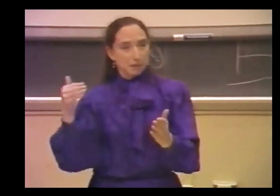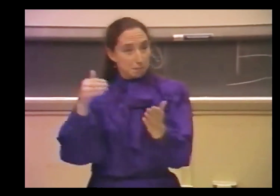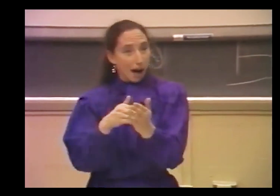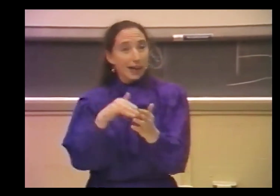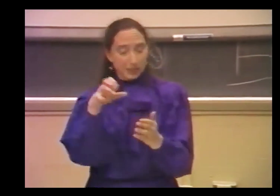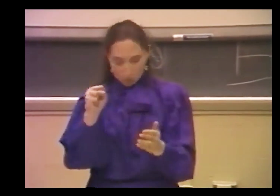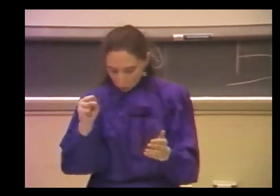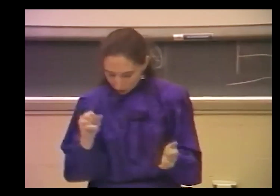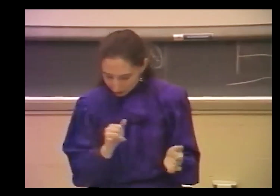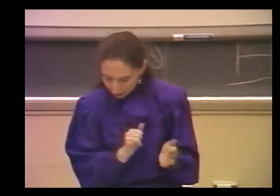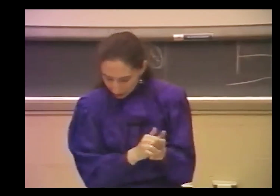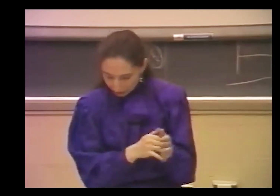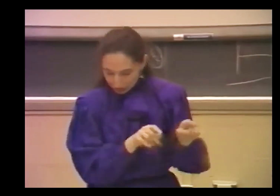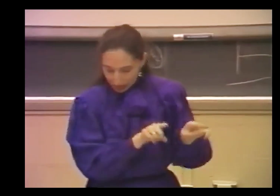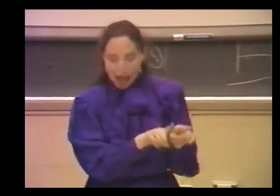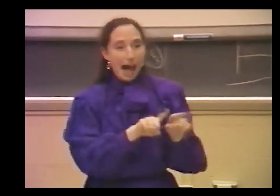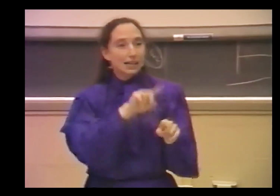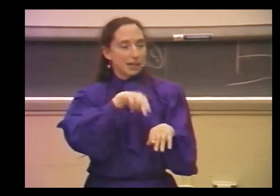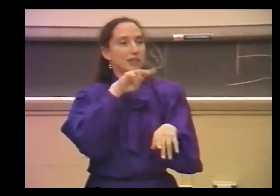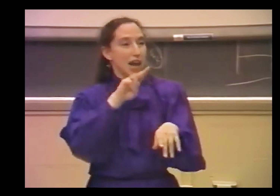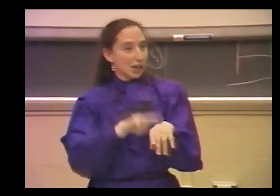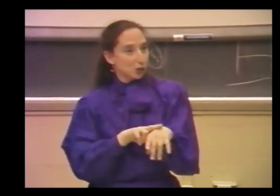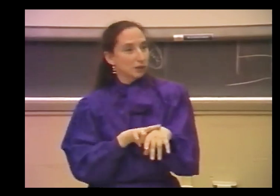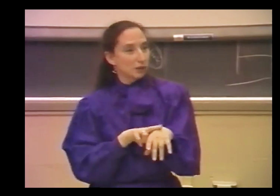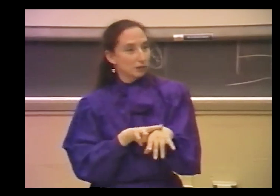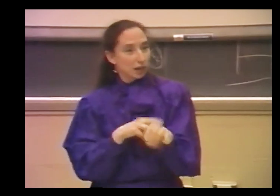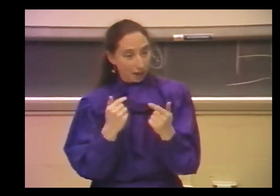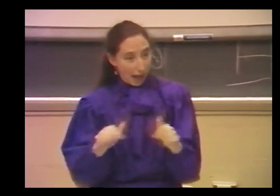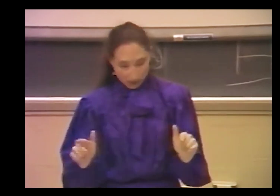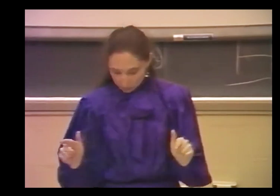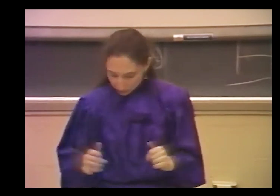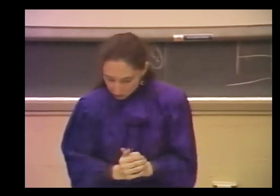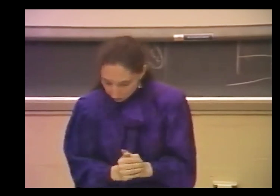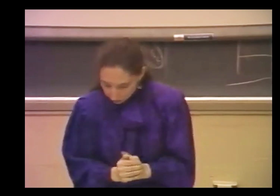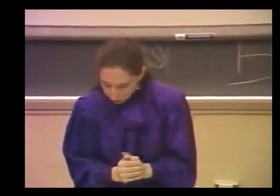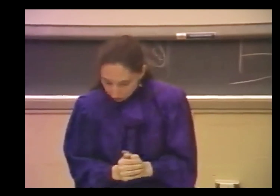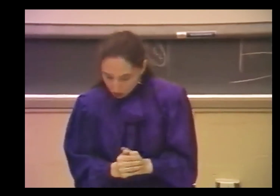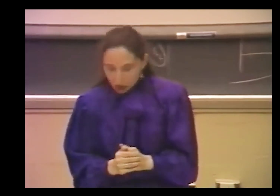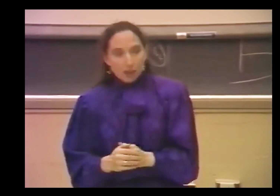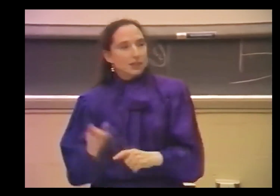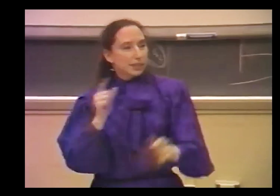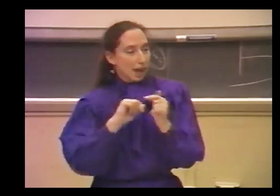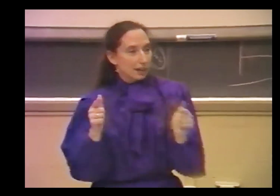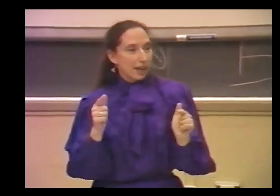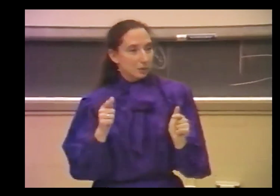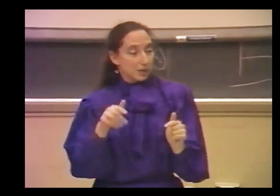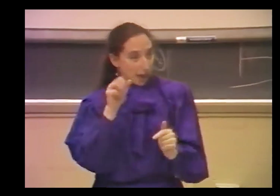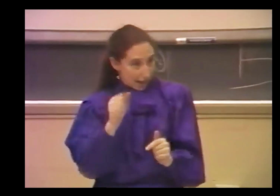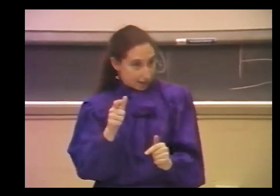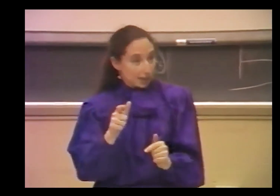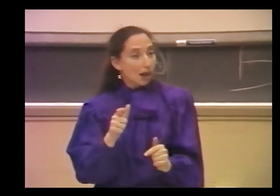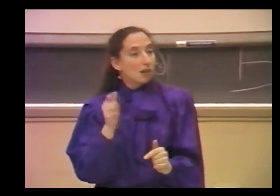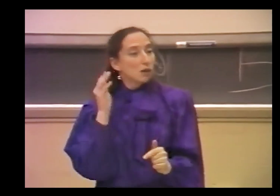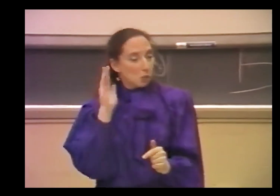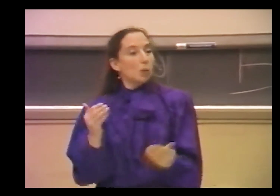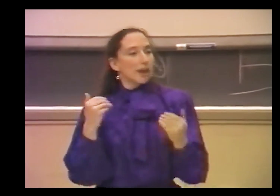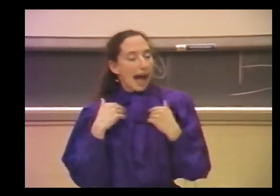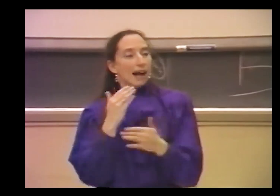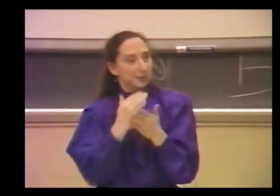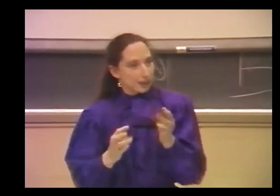admitted bias was that as a natural language, sign language, ASL, would have